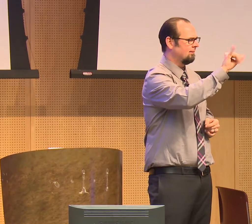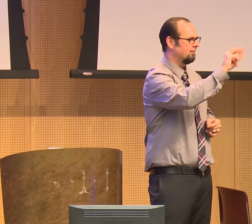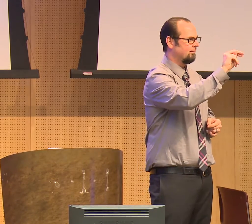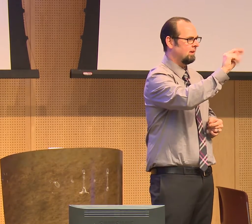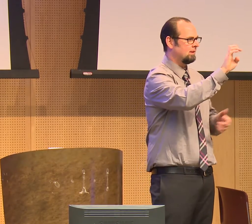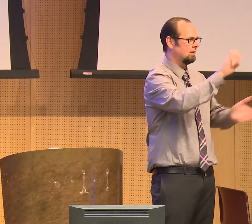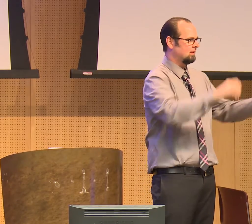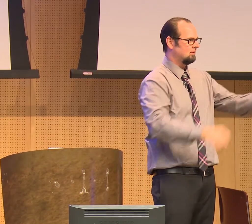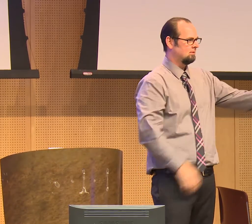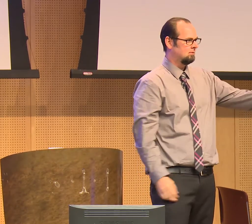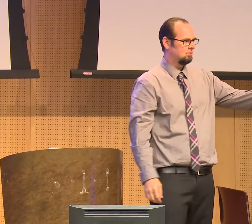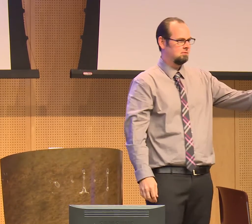fine.